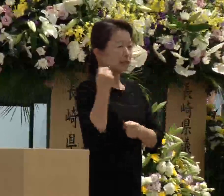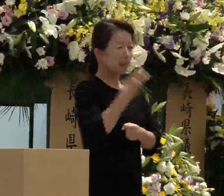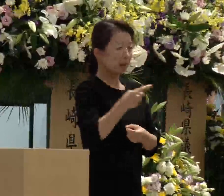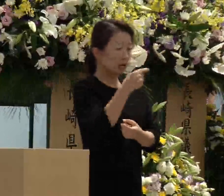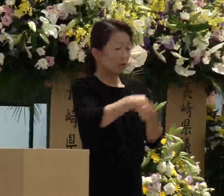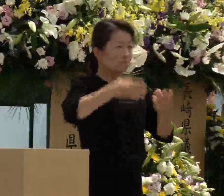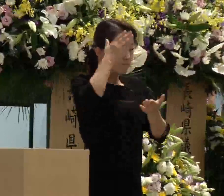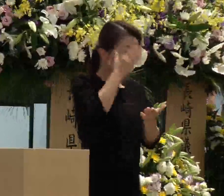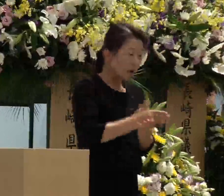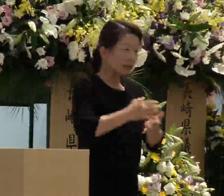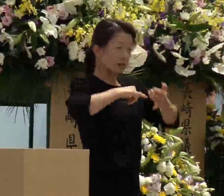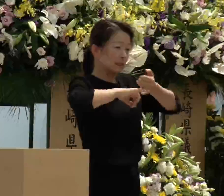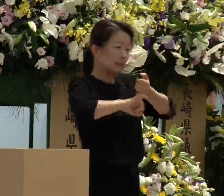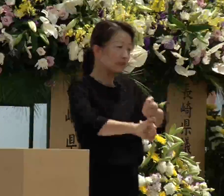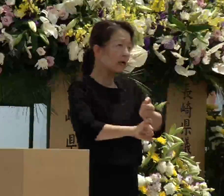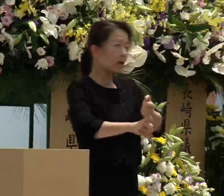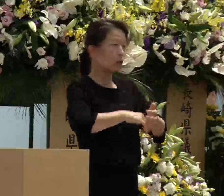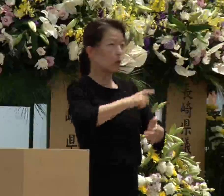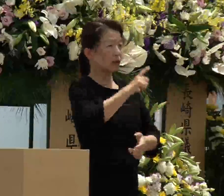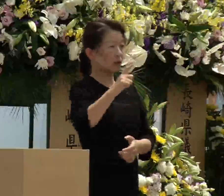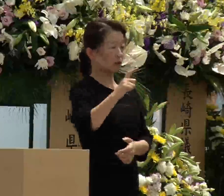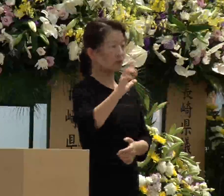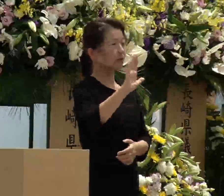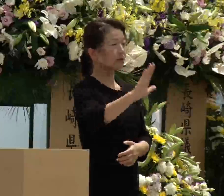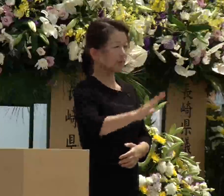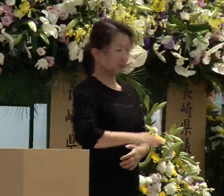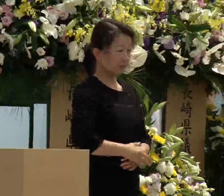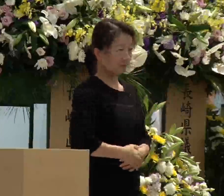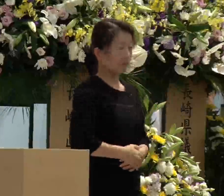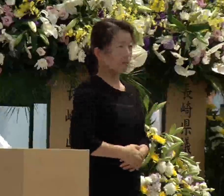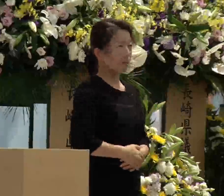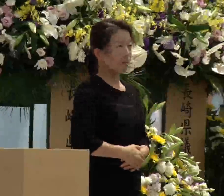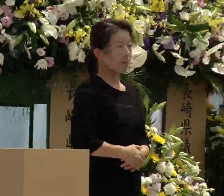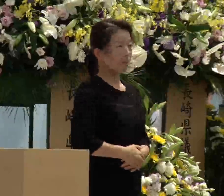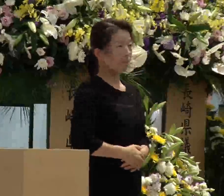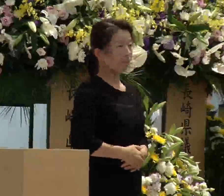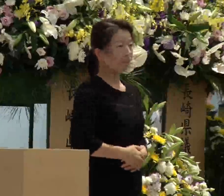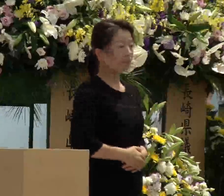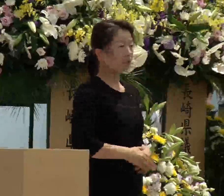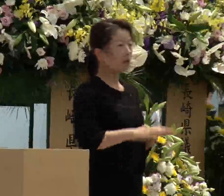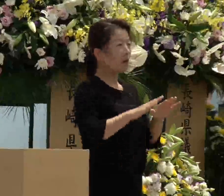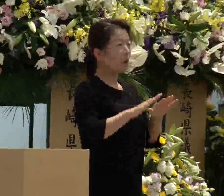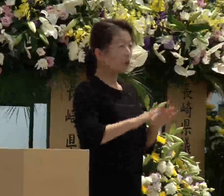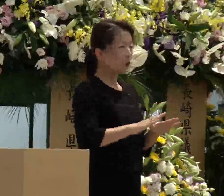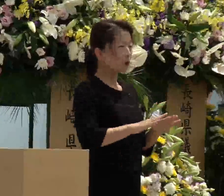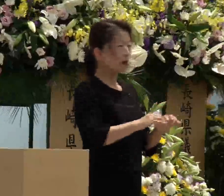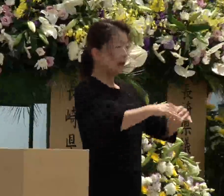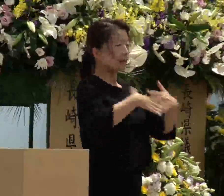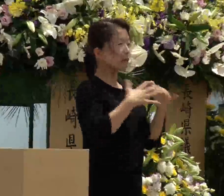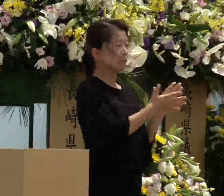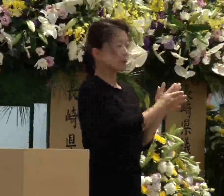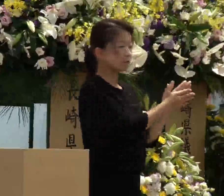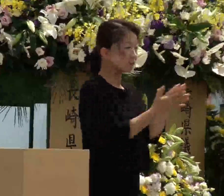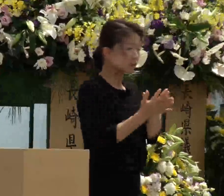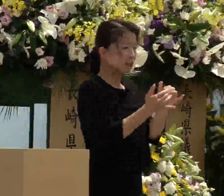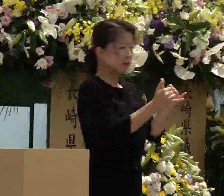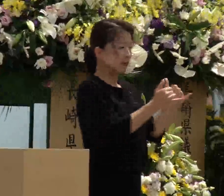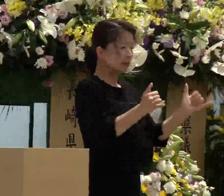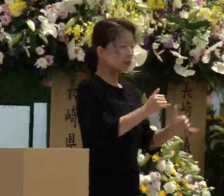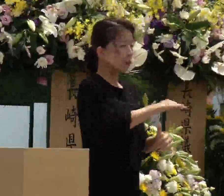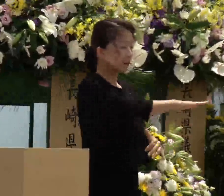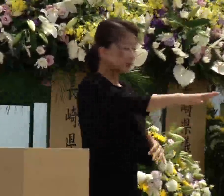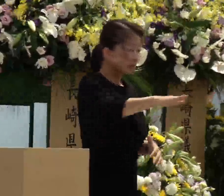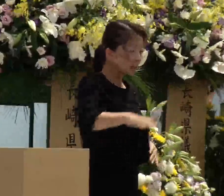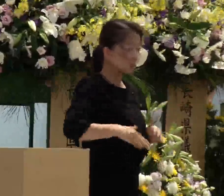It is not only the day of prayers, but also the day of pledge to vow never to allow the world to have a nuclear devastation for the